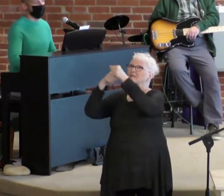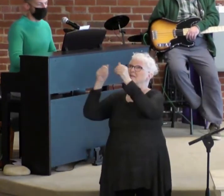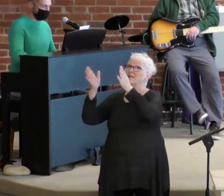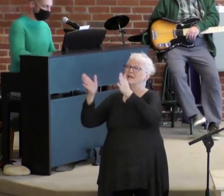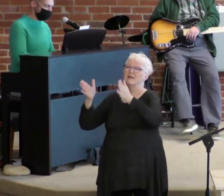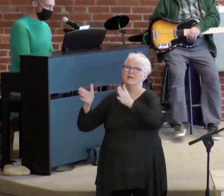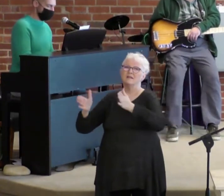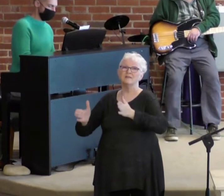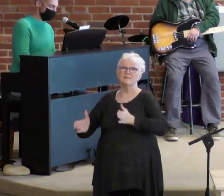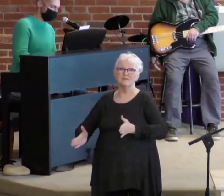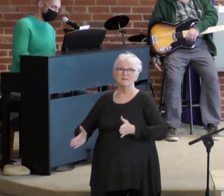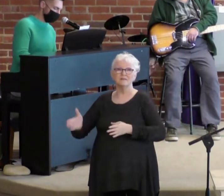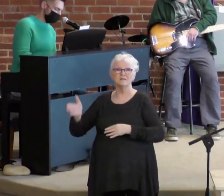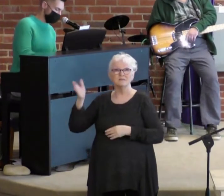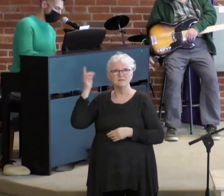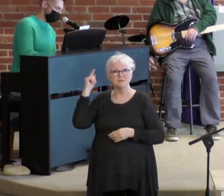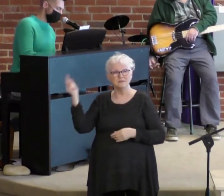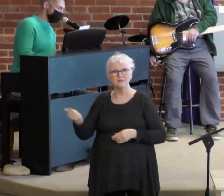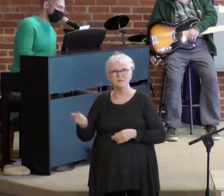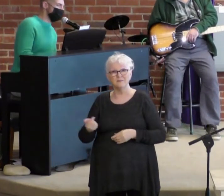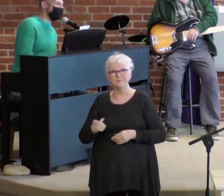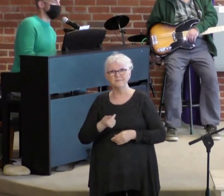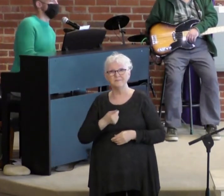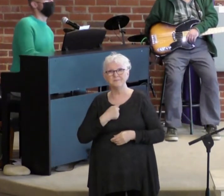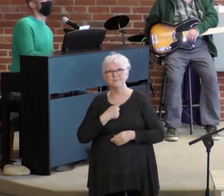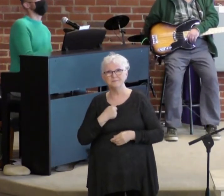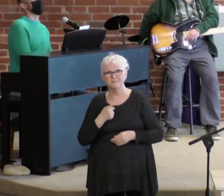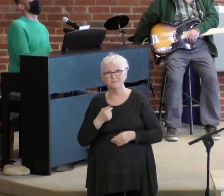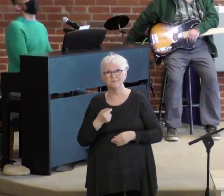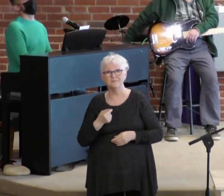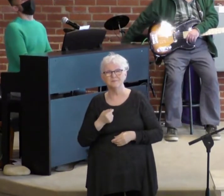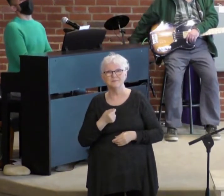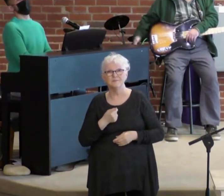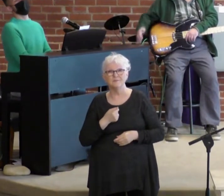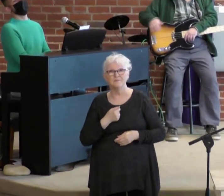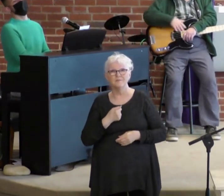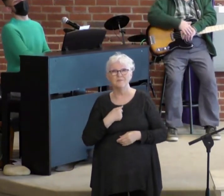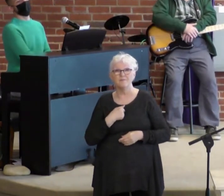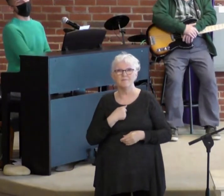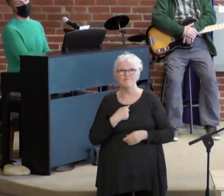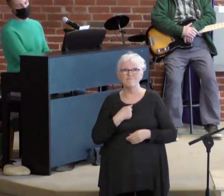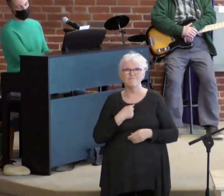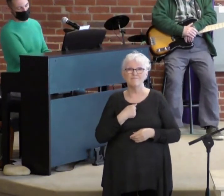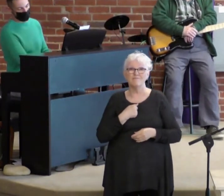wonderful Savior to me.